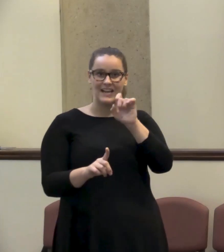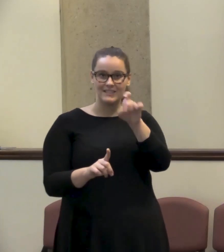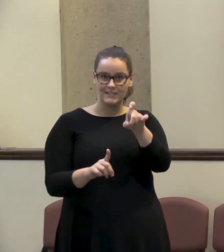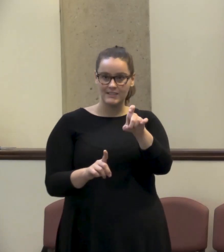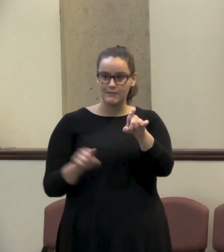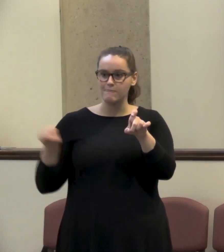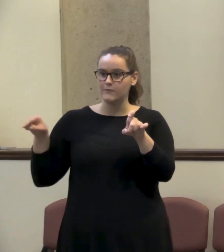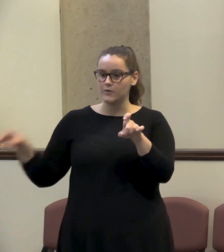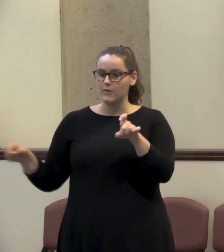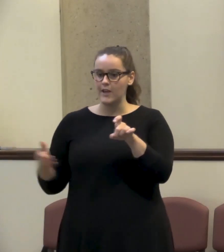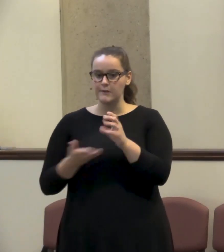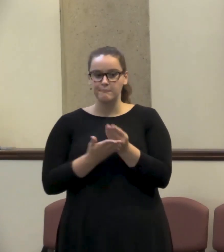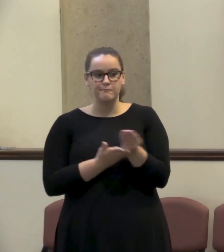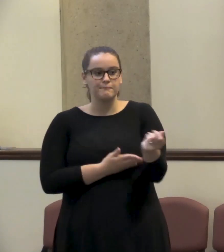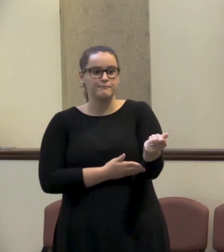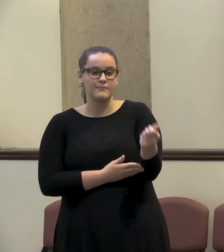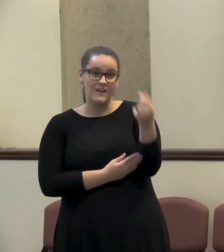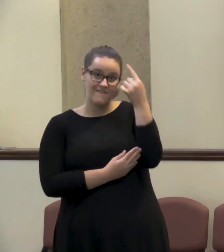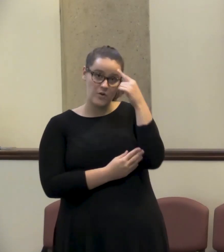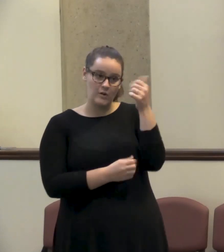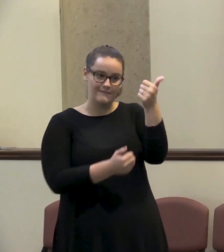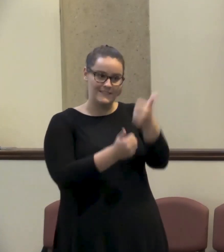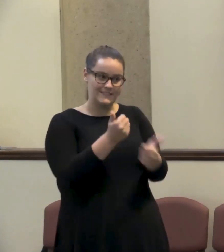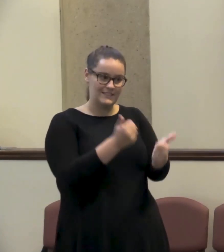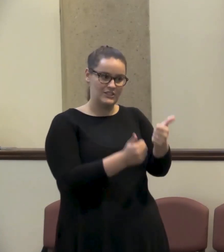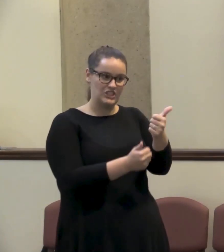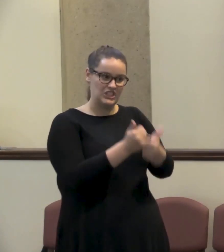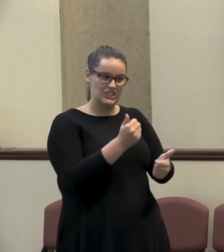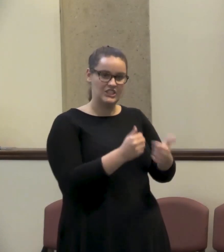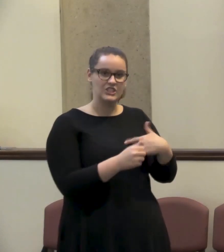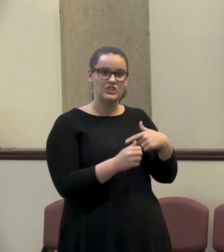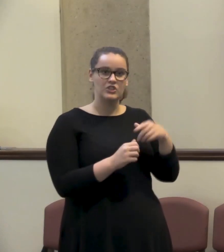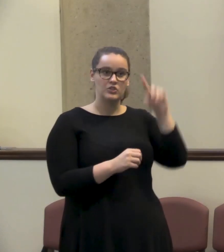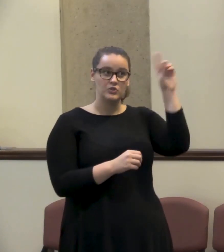over 20 years, and it got paid back over 20 years. And we were ready